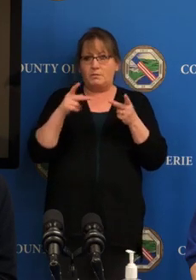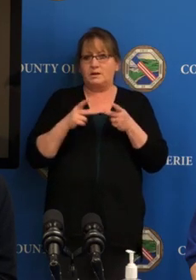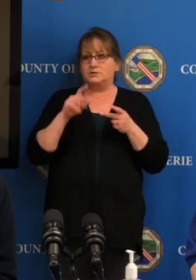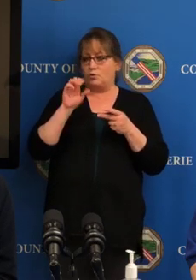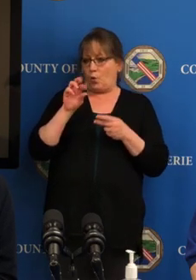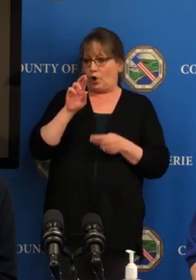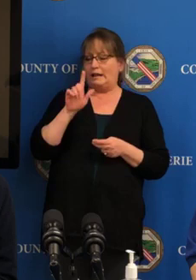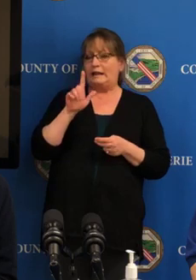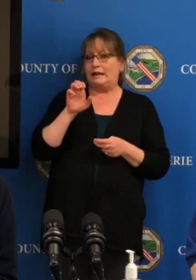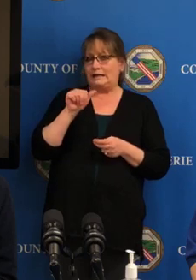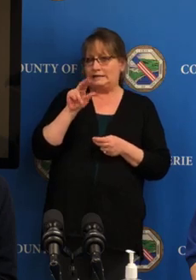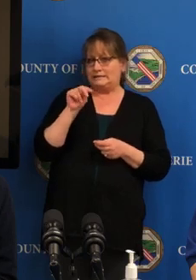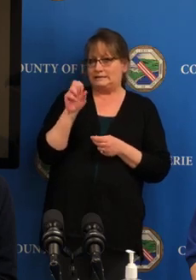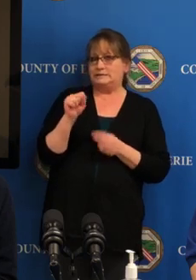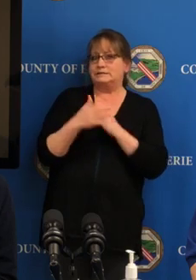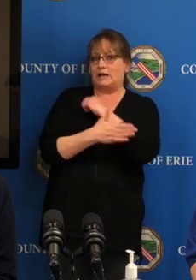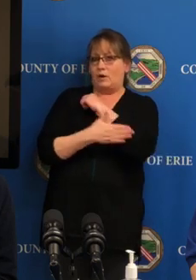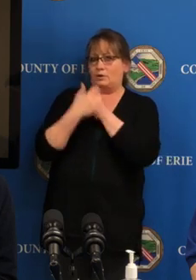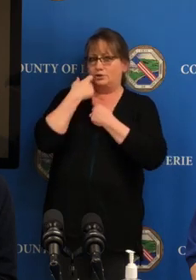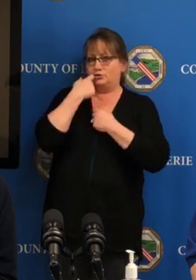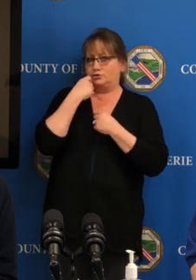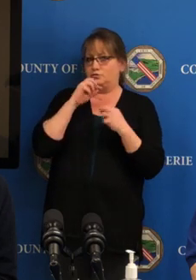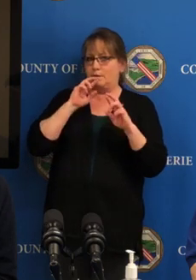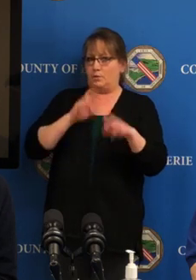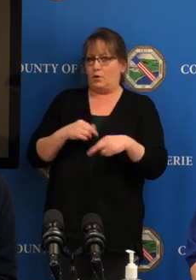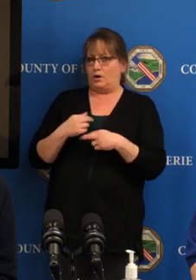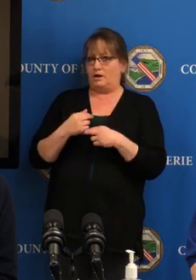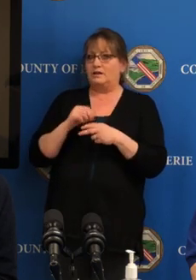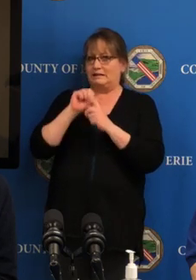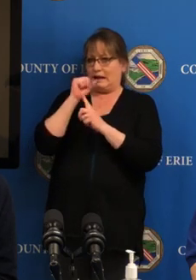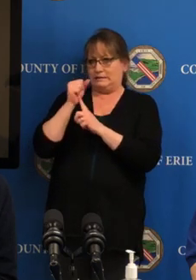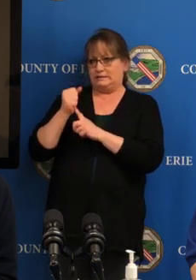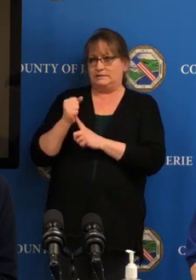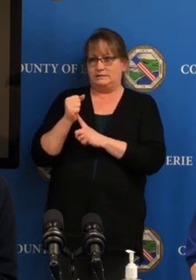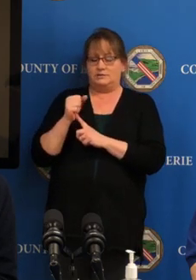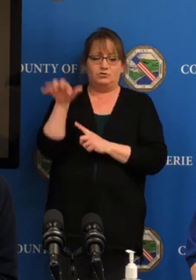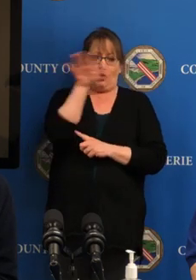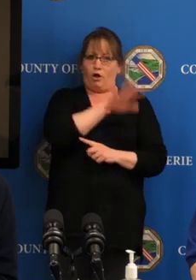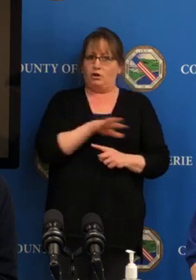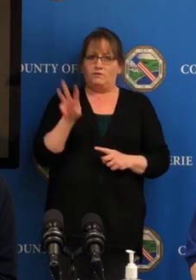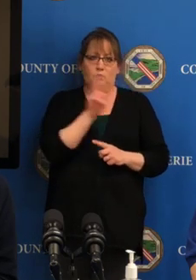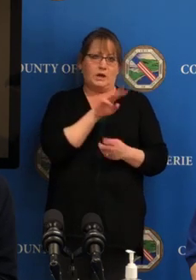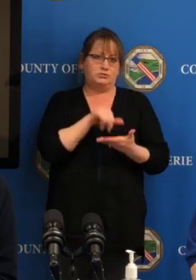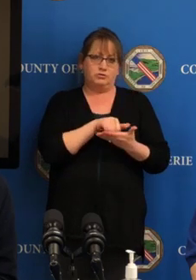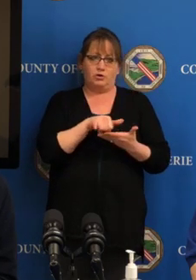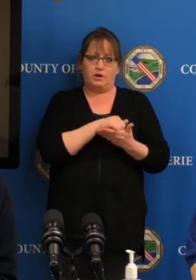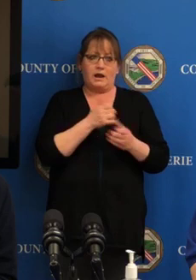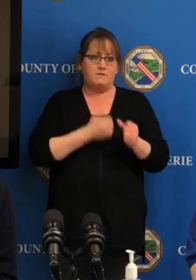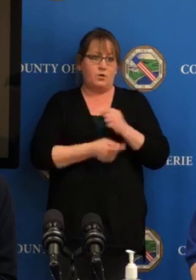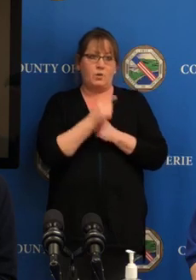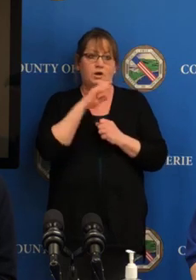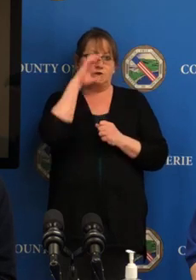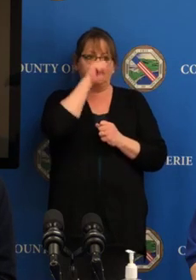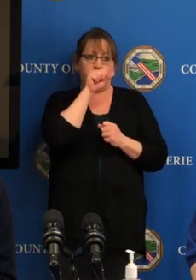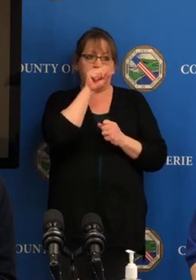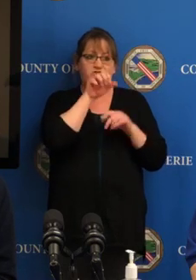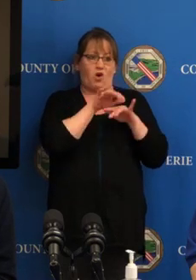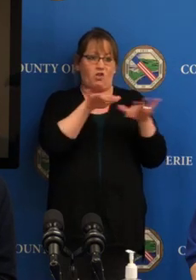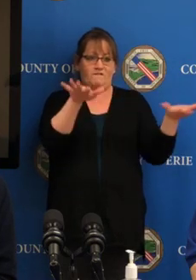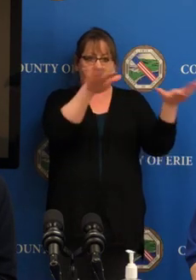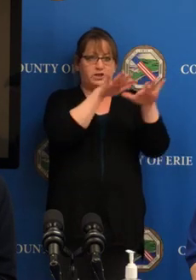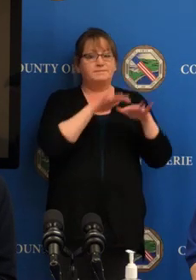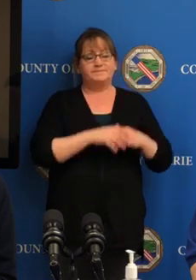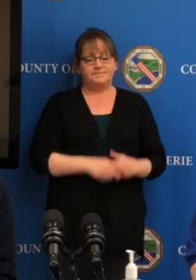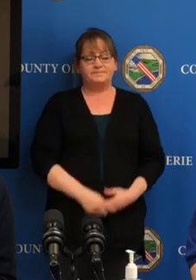reported its first cases. Pretty much it's everywhere in Western New York, so everyone should assume it's everywhere wherever you're